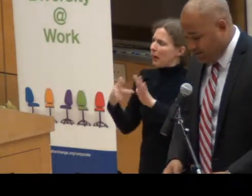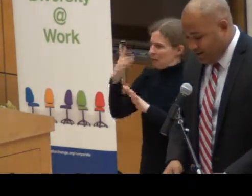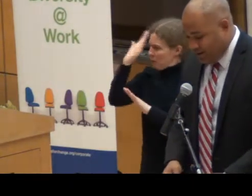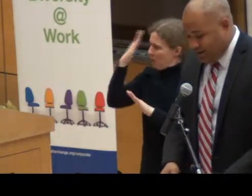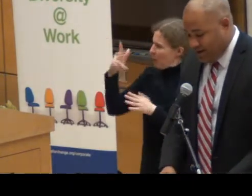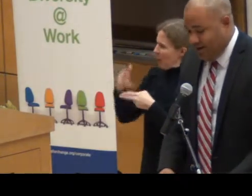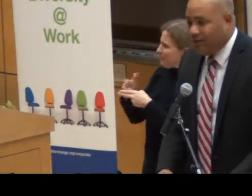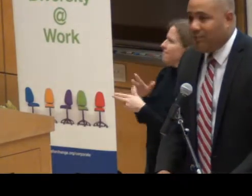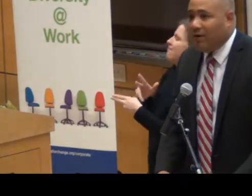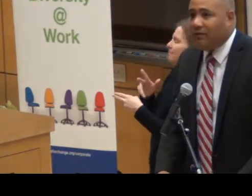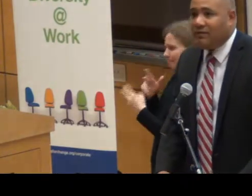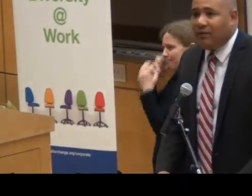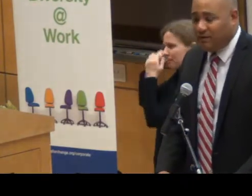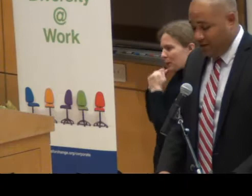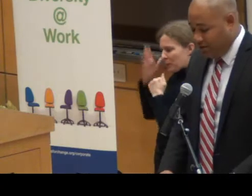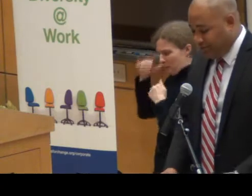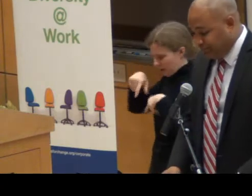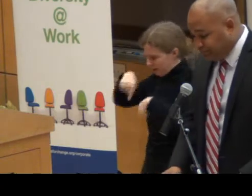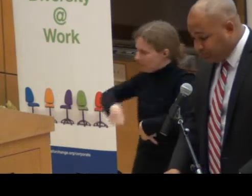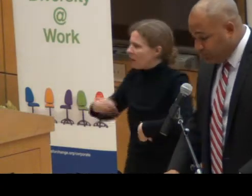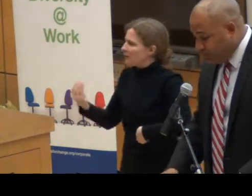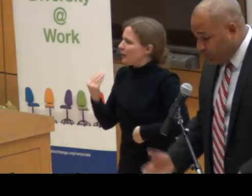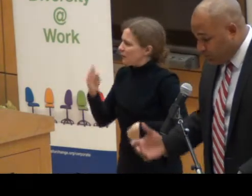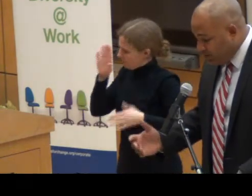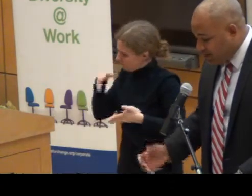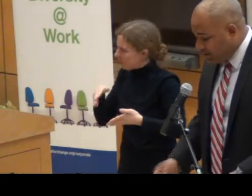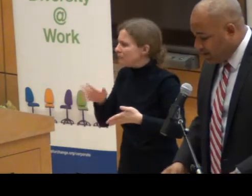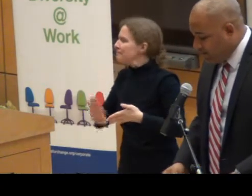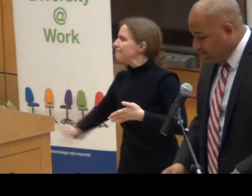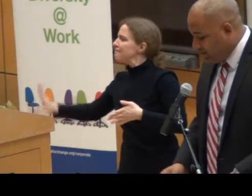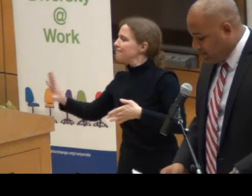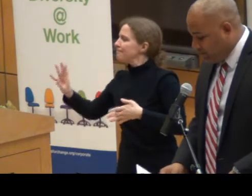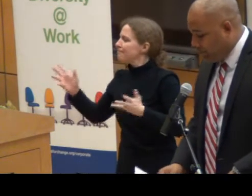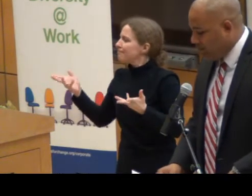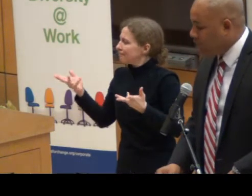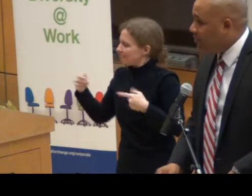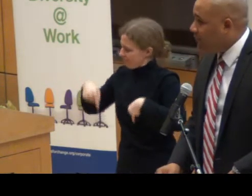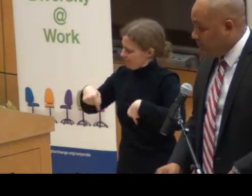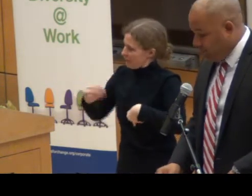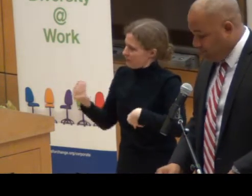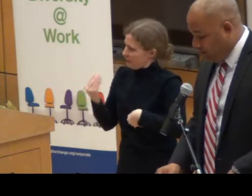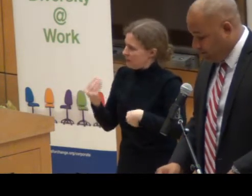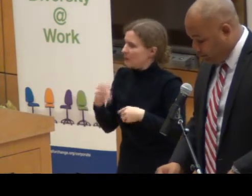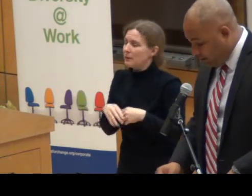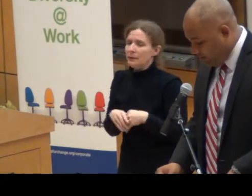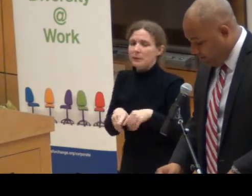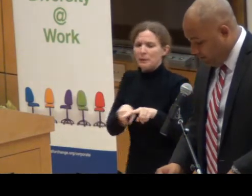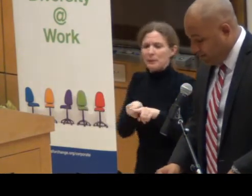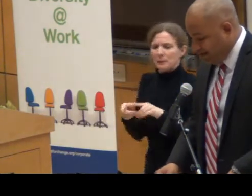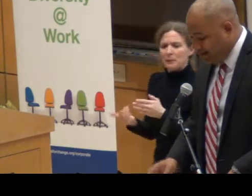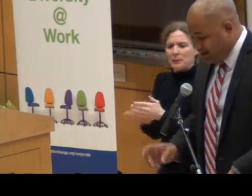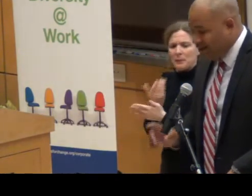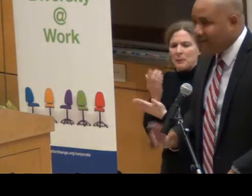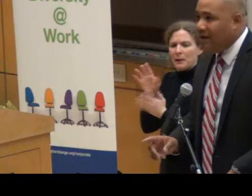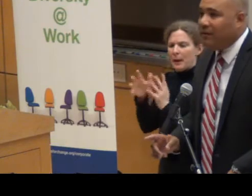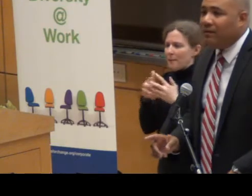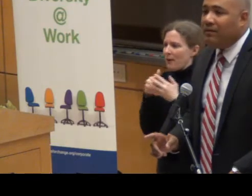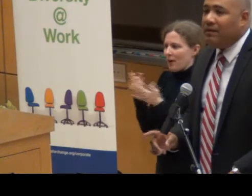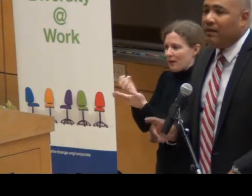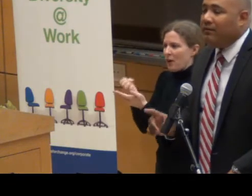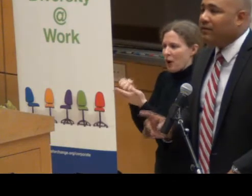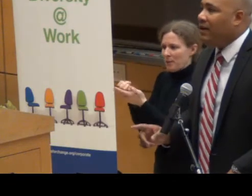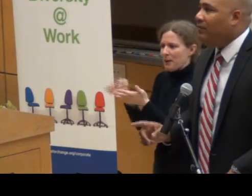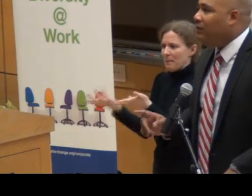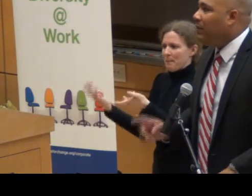made here in the province of Ontario. A recent study by the American Partnership of the New American Economy found that